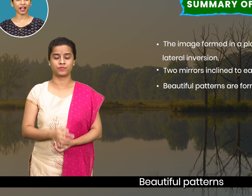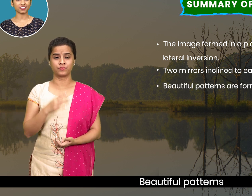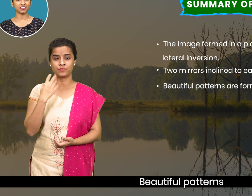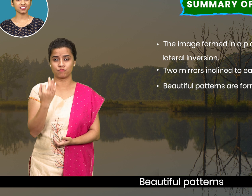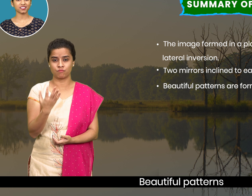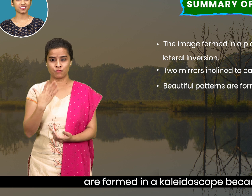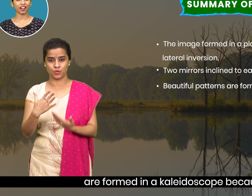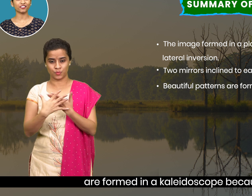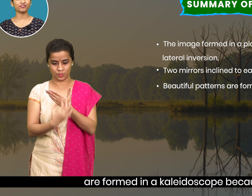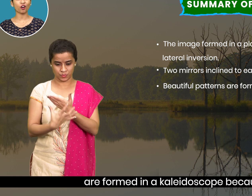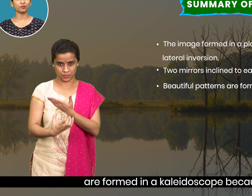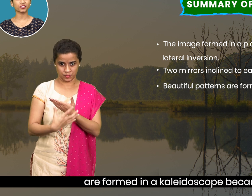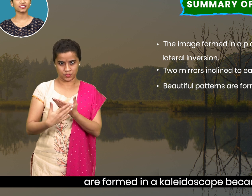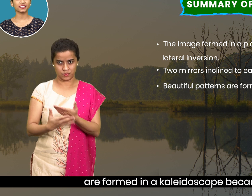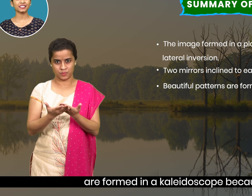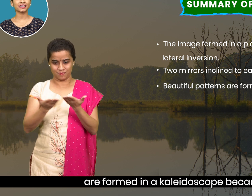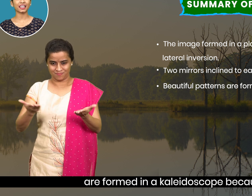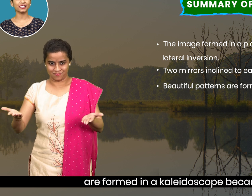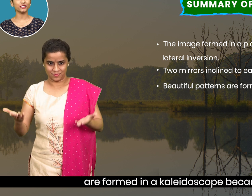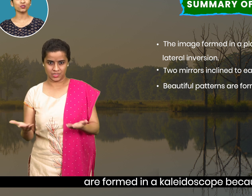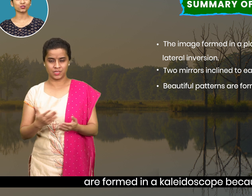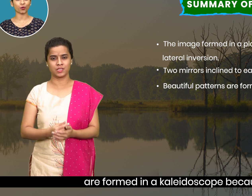Beautiful patterns are formed